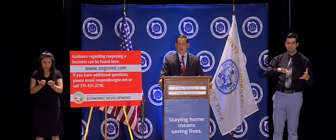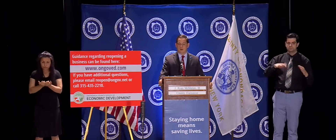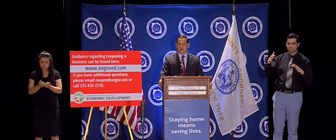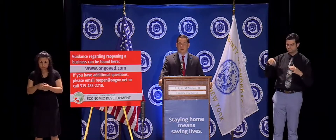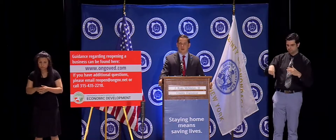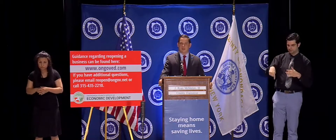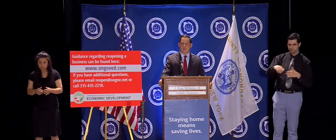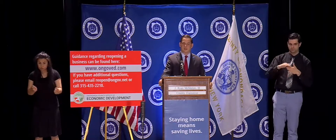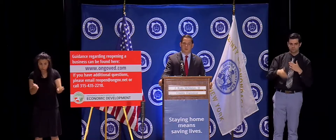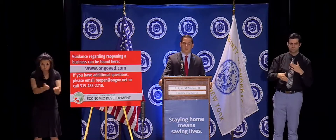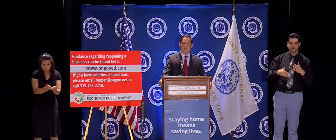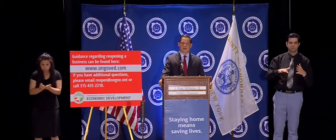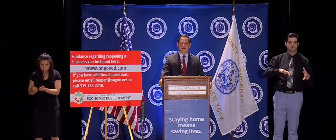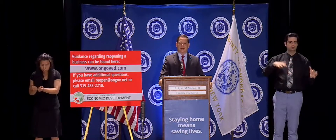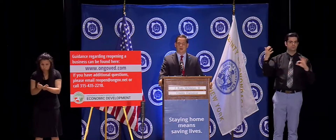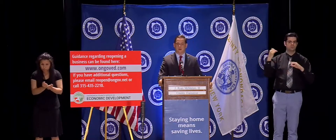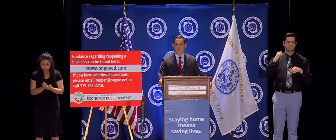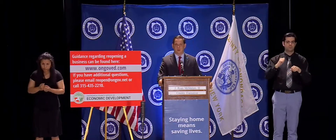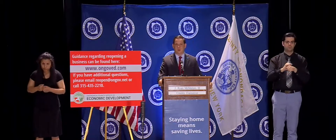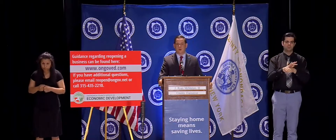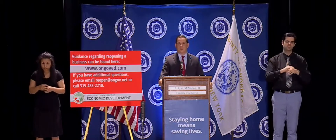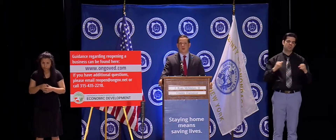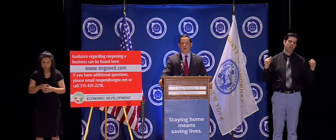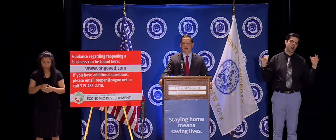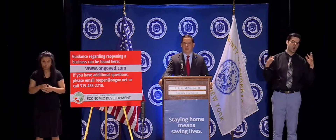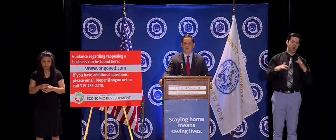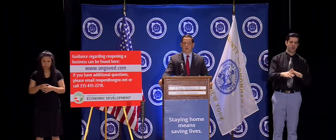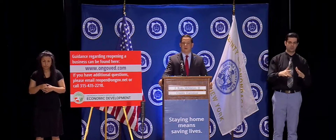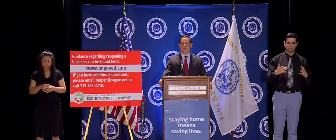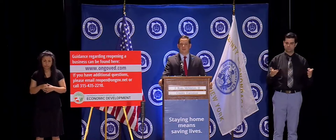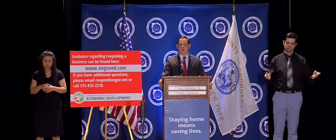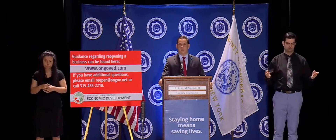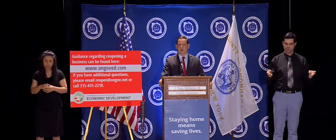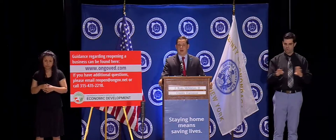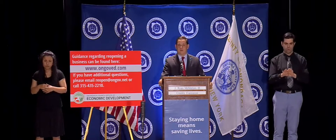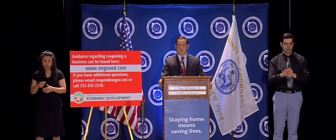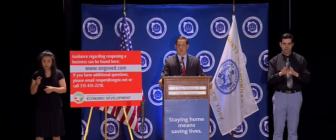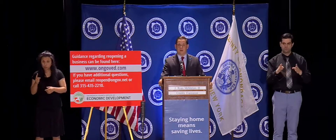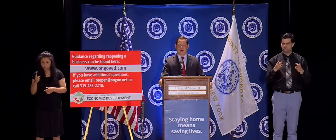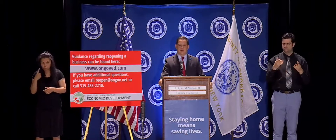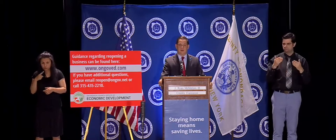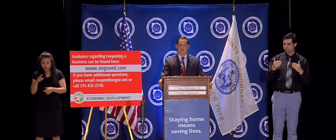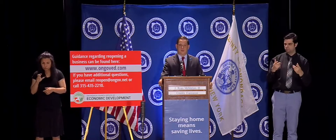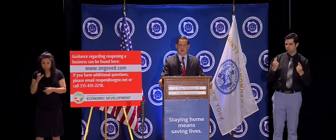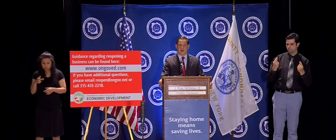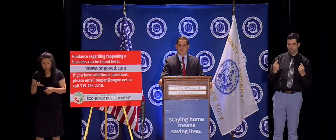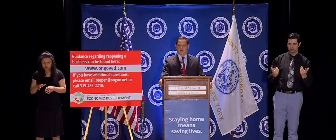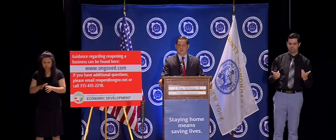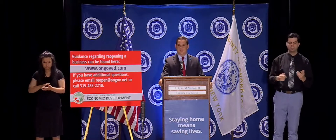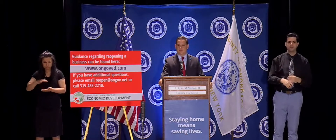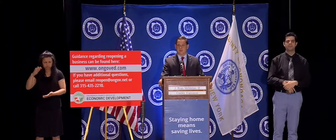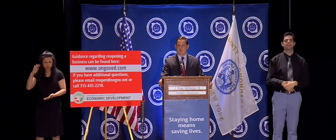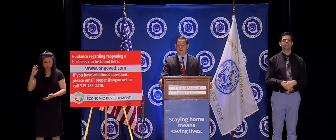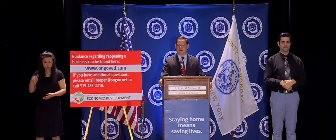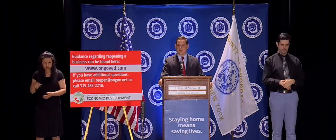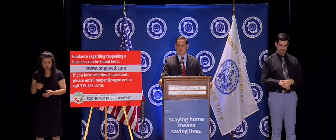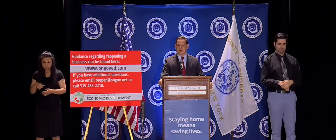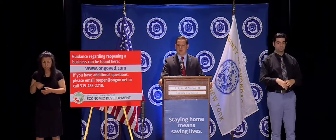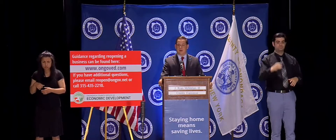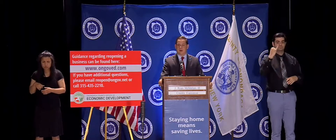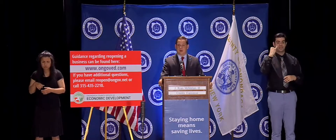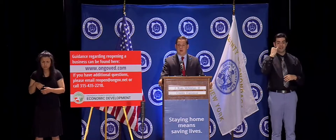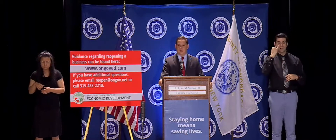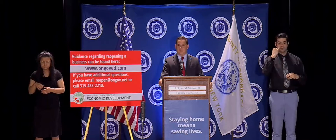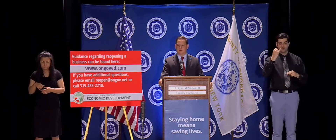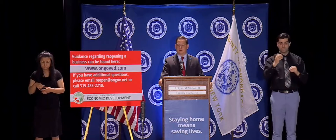that? Yeah, a spike in a day or two. Again, a spike would have to be that you saw a lot of cases and your infection